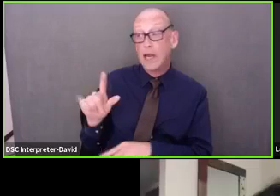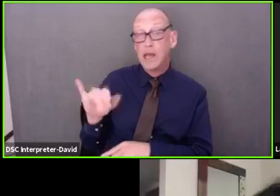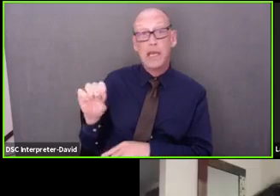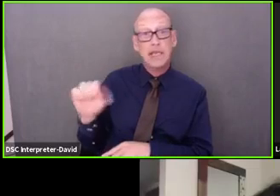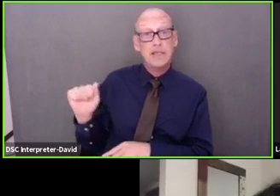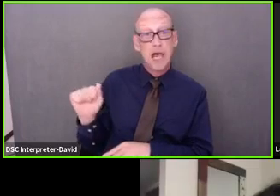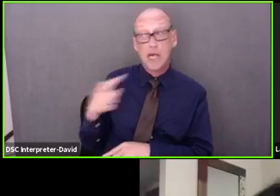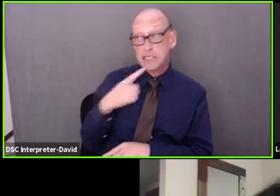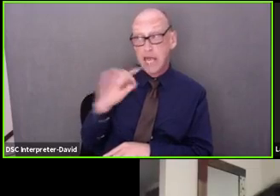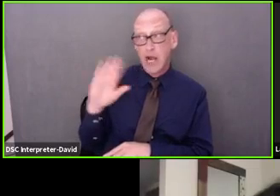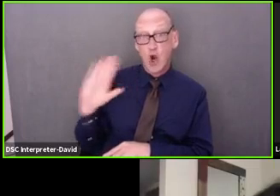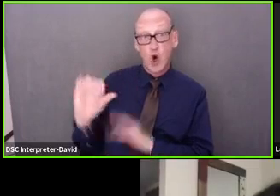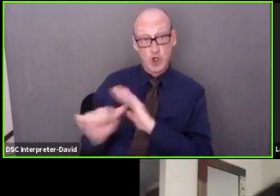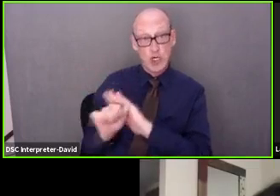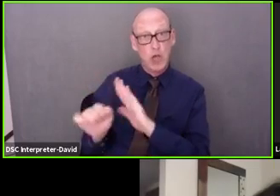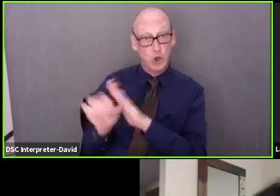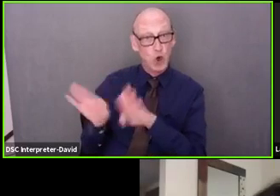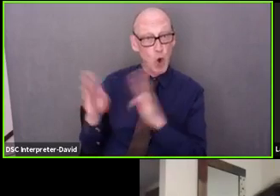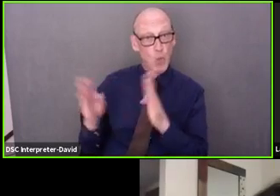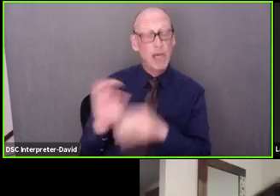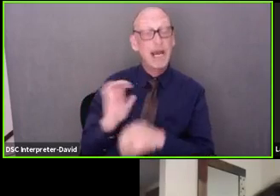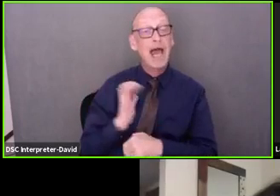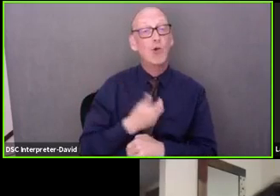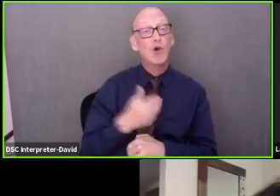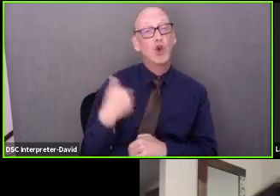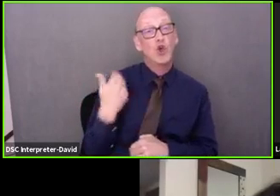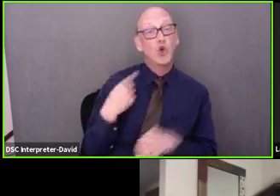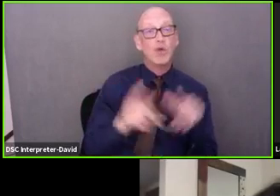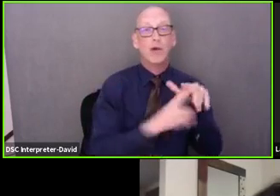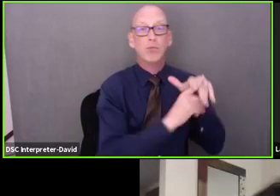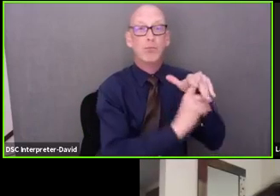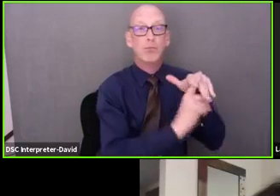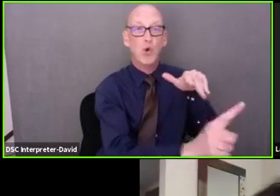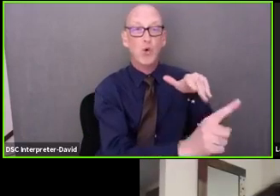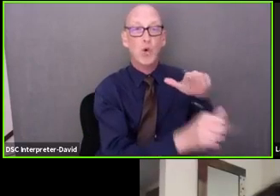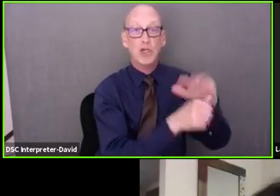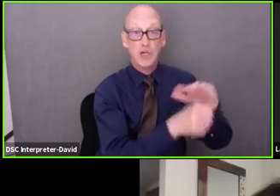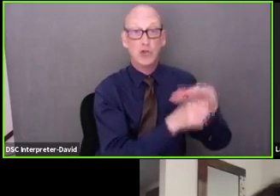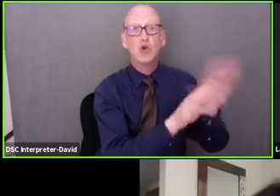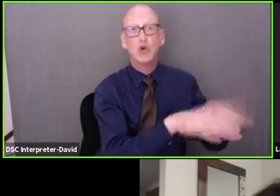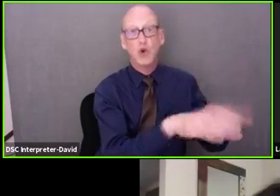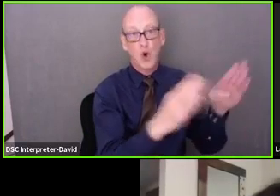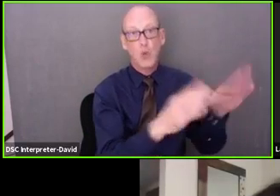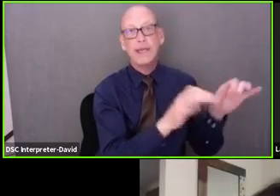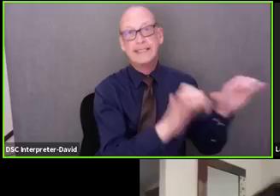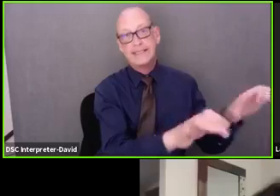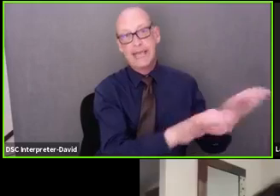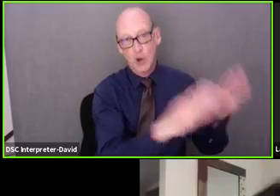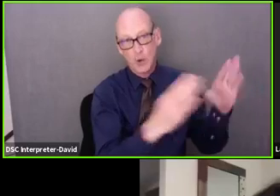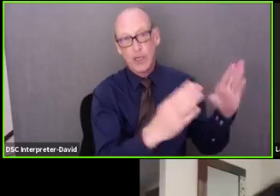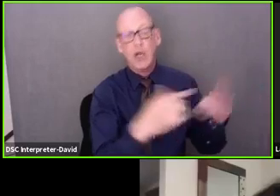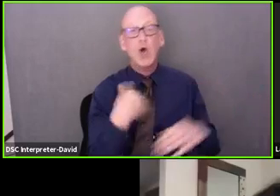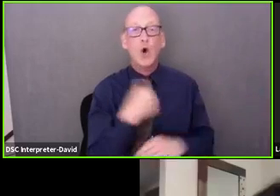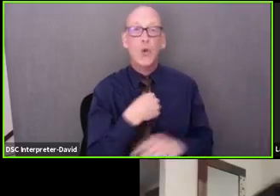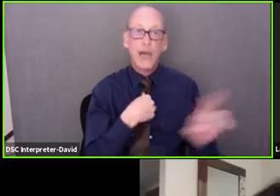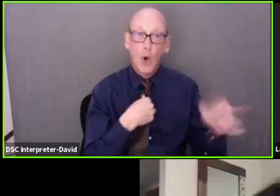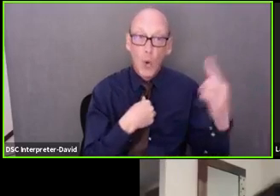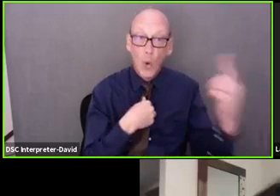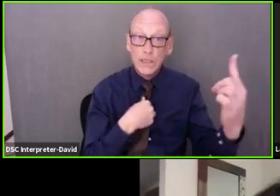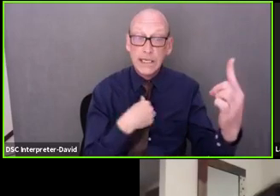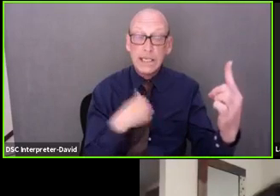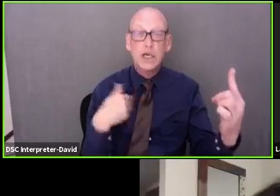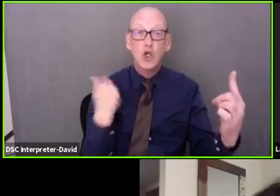runaway shelter also remained open, and it still continues to be open because we are the only